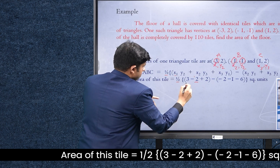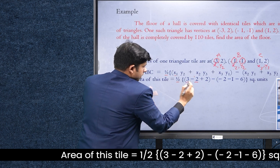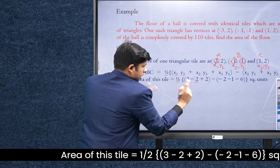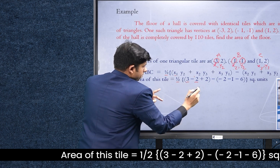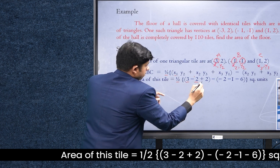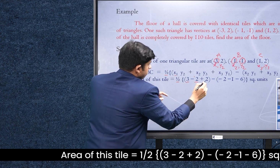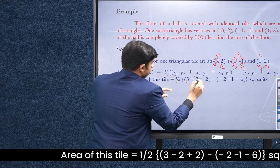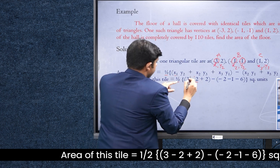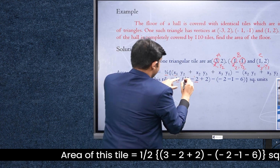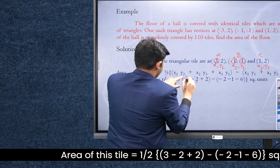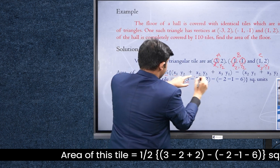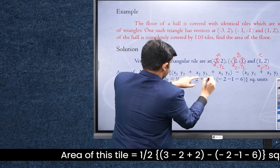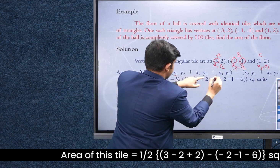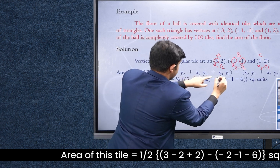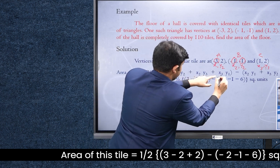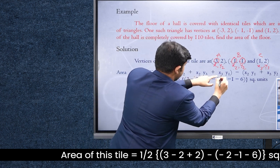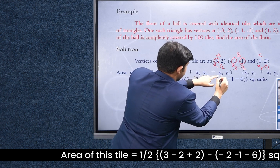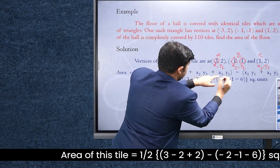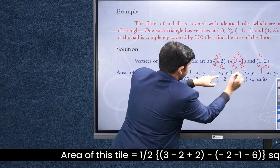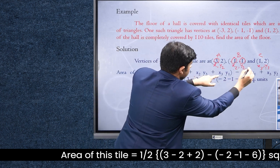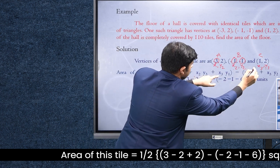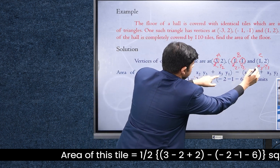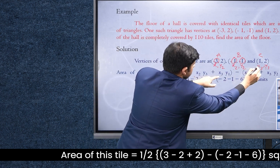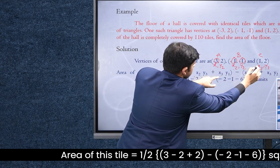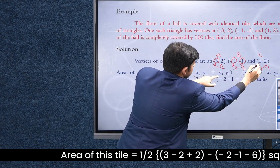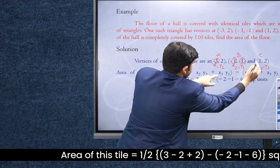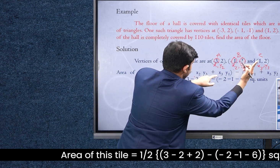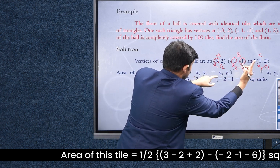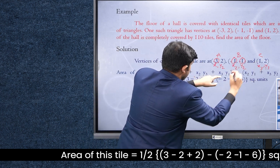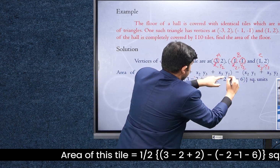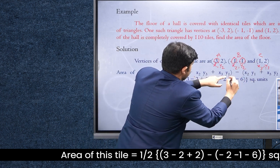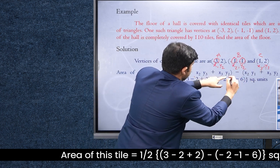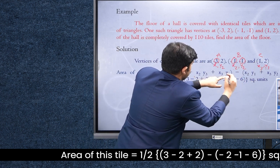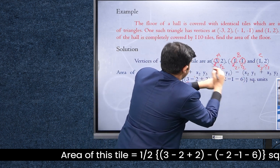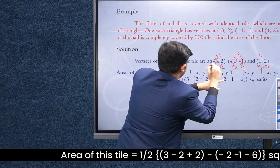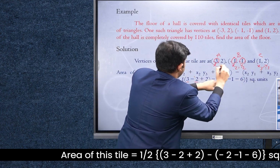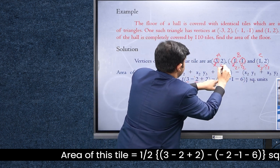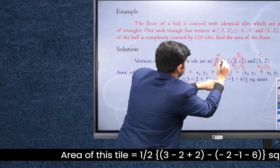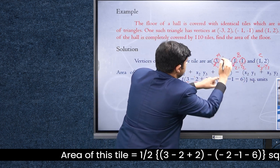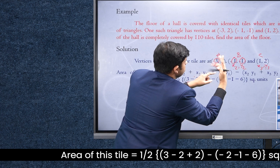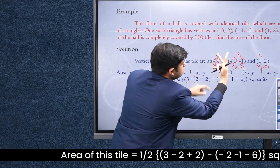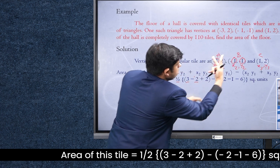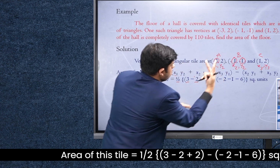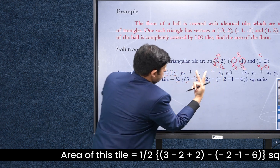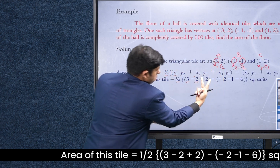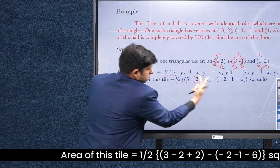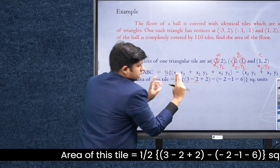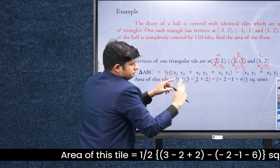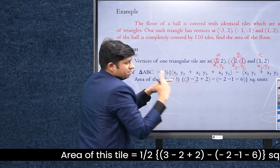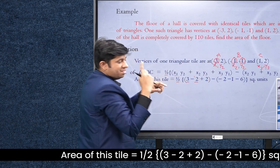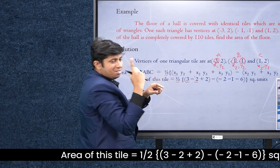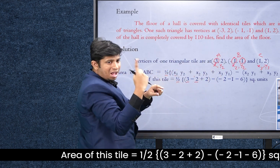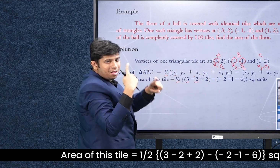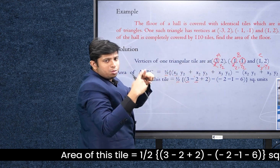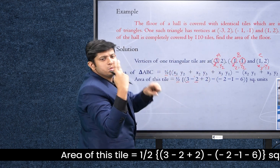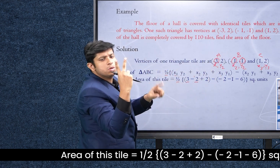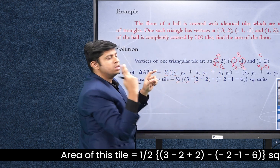minus 2 plus 2 minus of minus 2 minus 1 minus 6 square units.